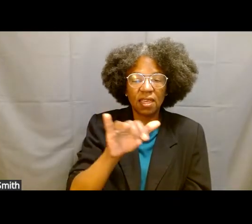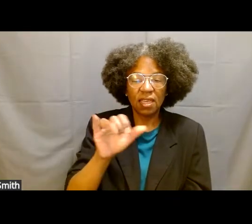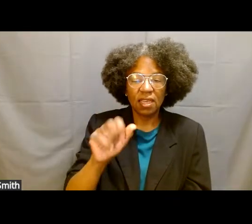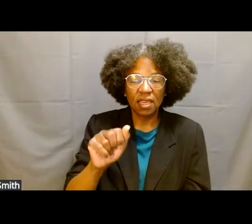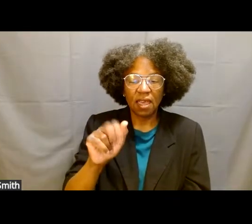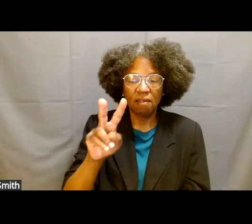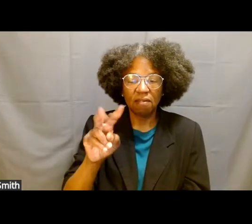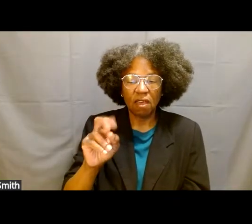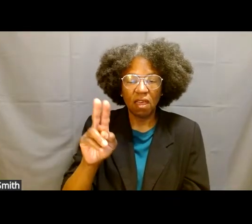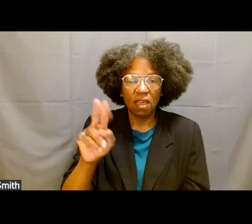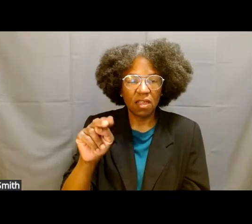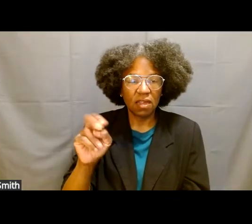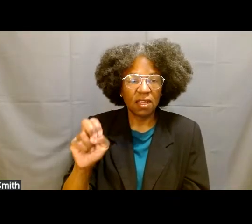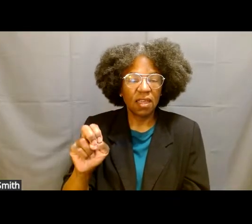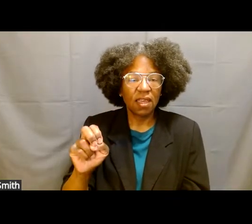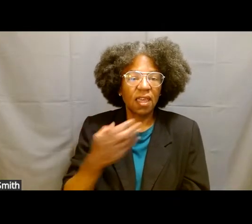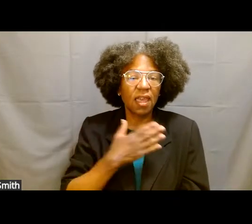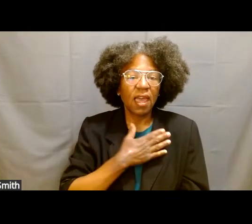And please